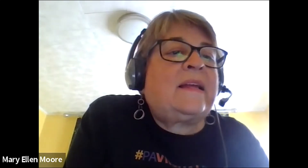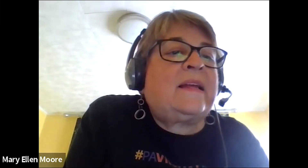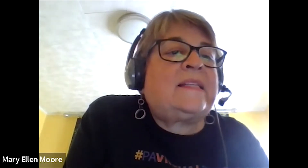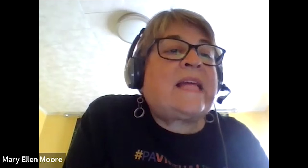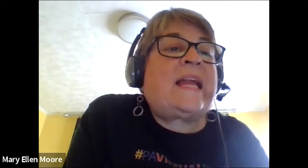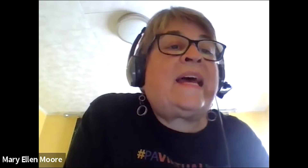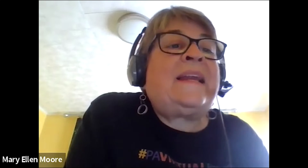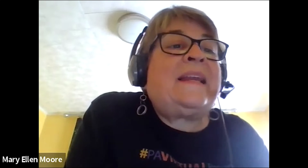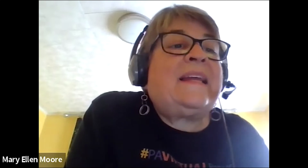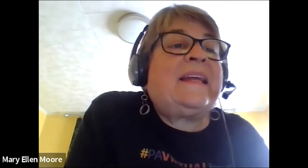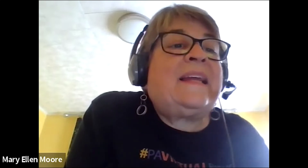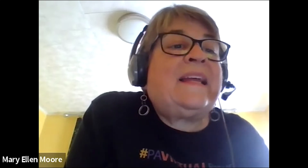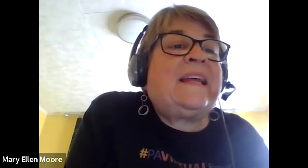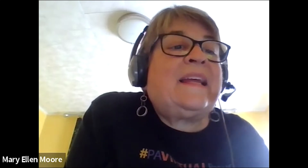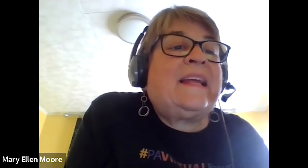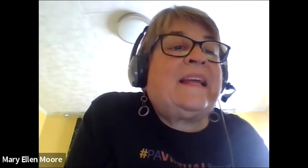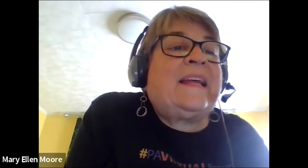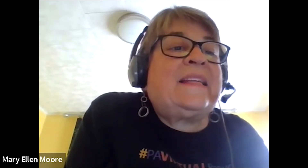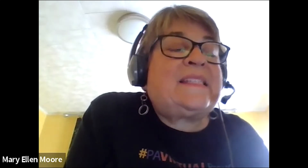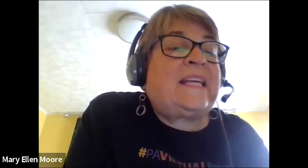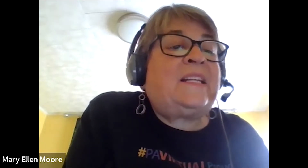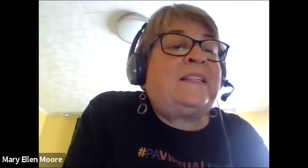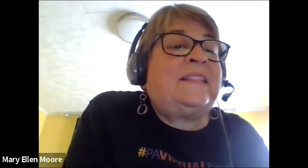Is that it? Sil?